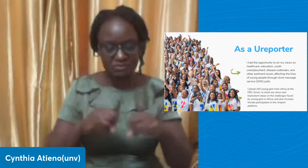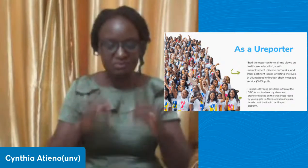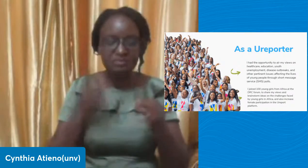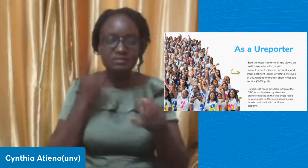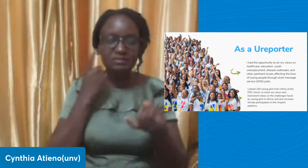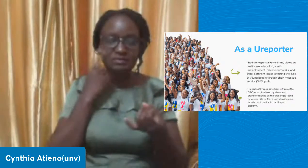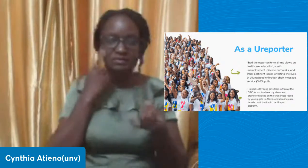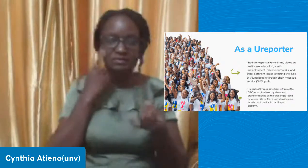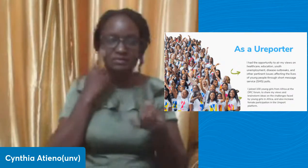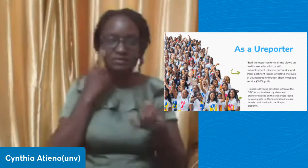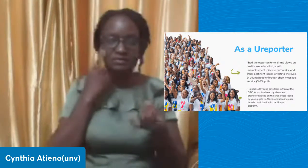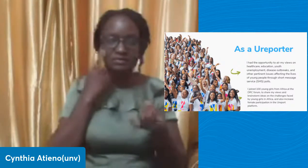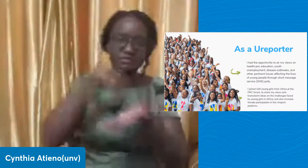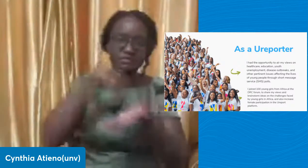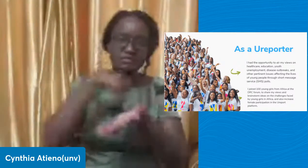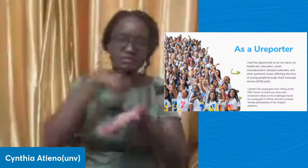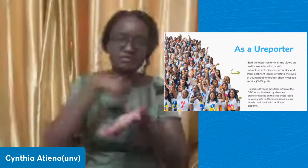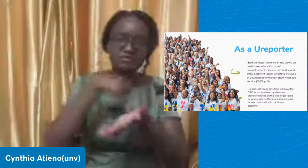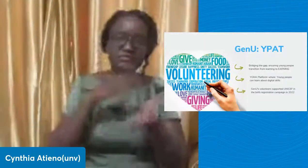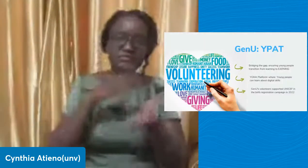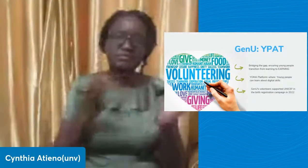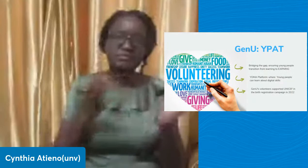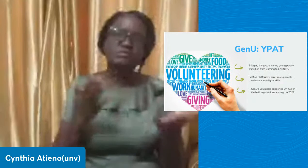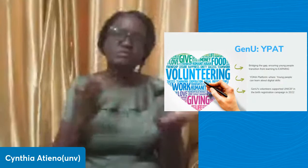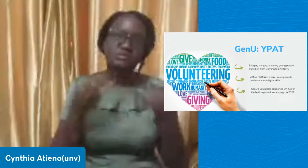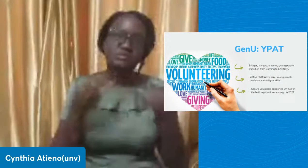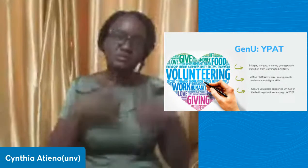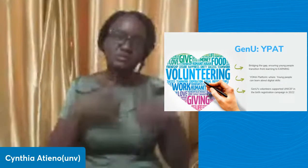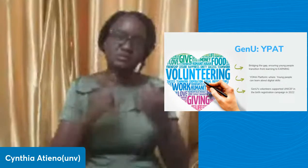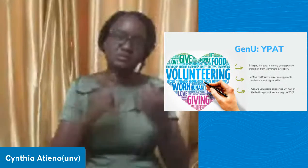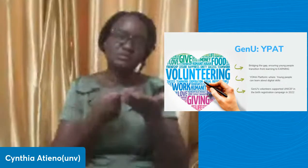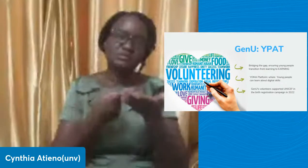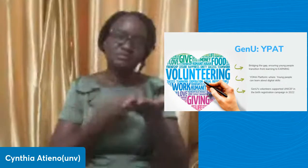what inclusivity is all about. Next slide, please.